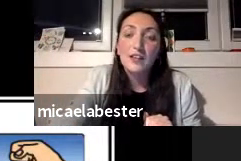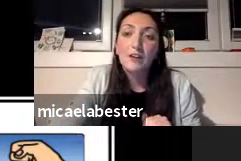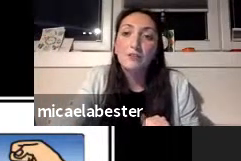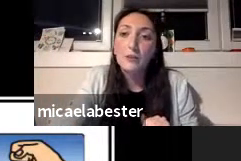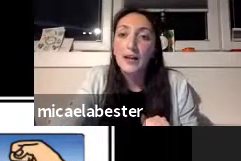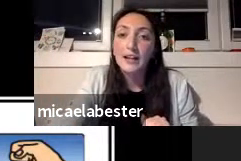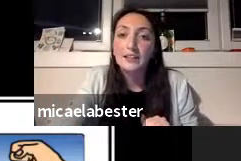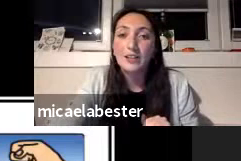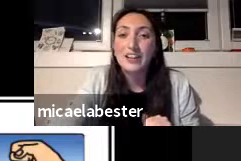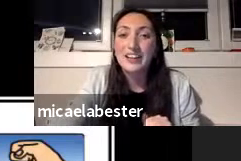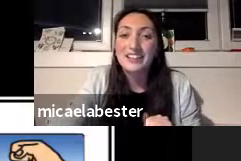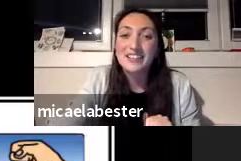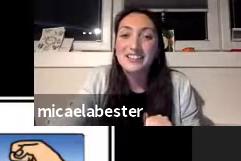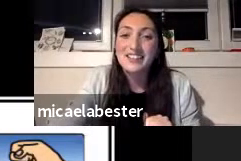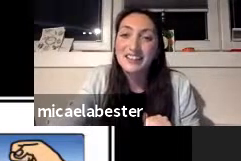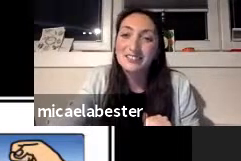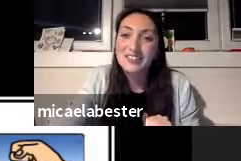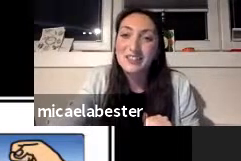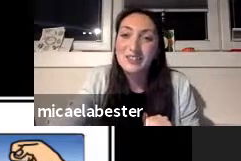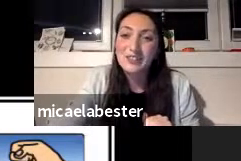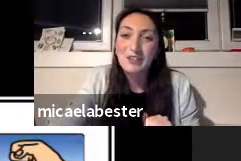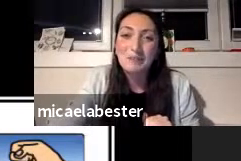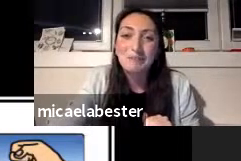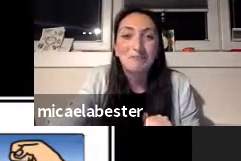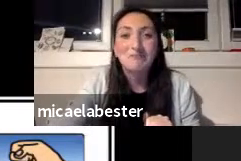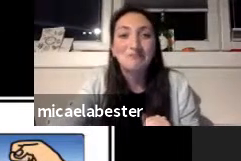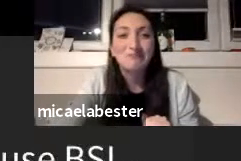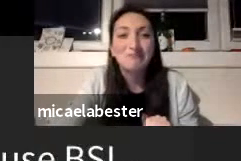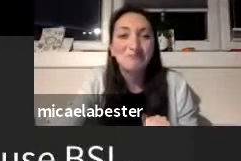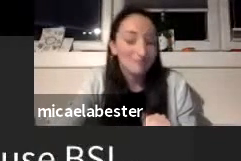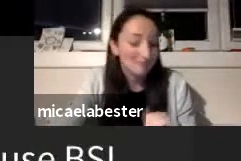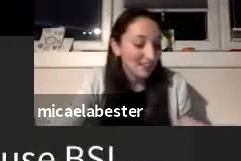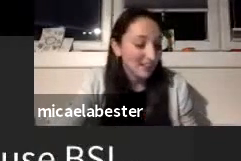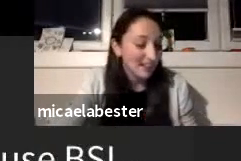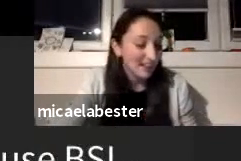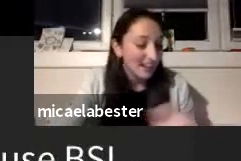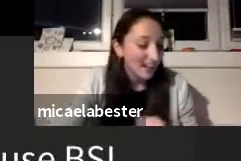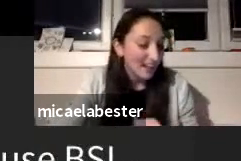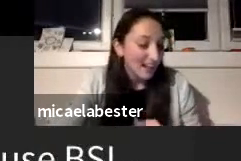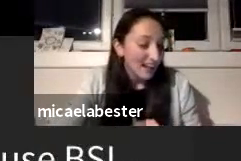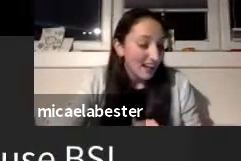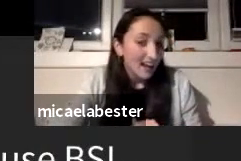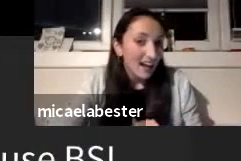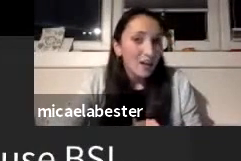Google this alphabet and learn it because, yeah, it's really fun.